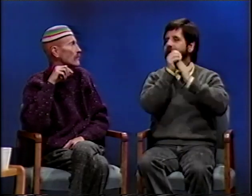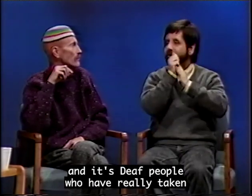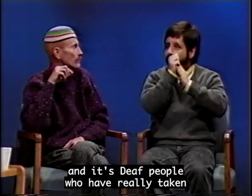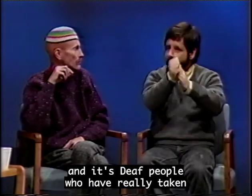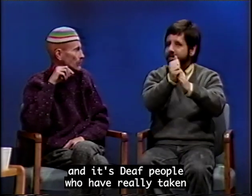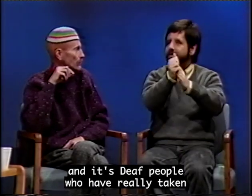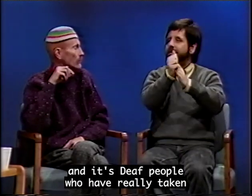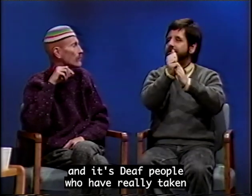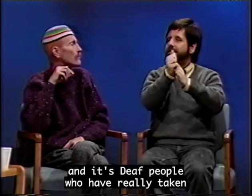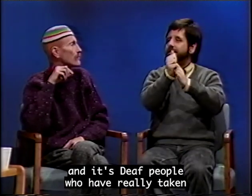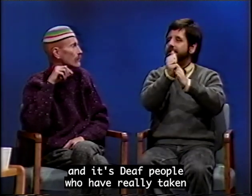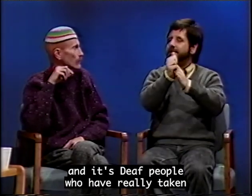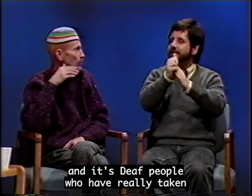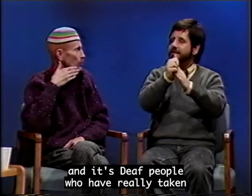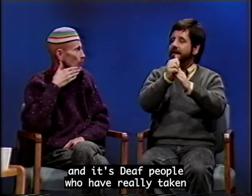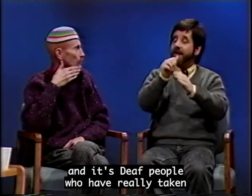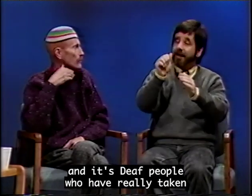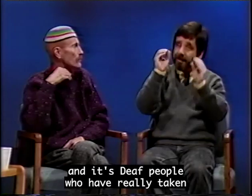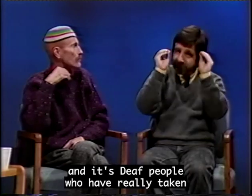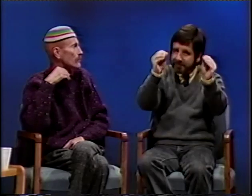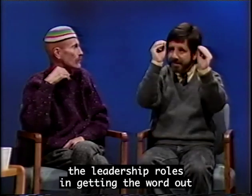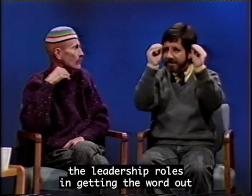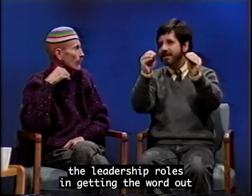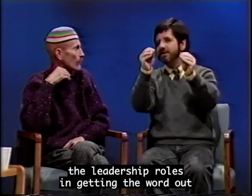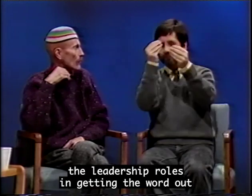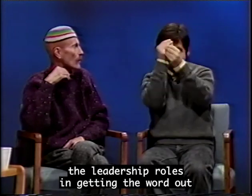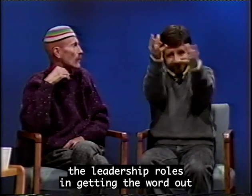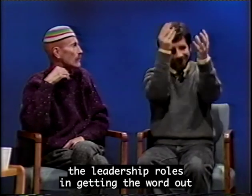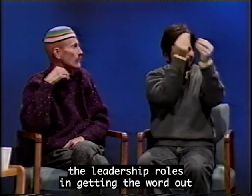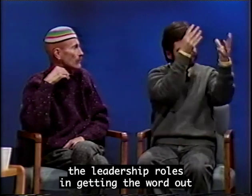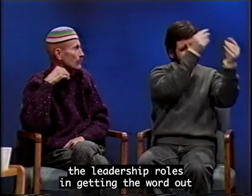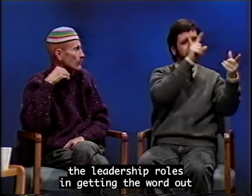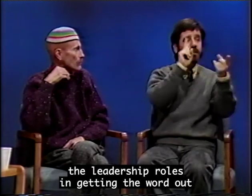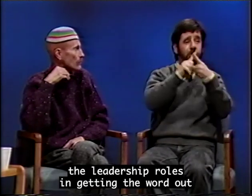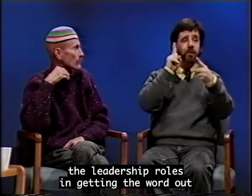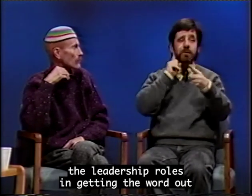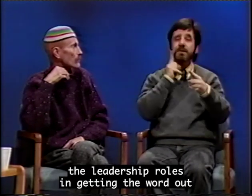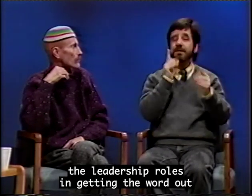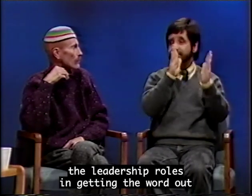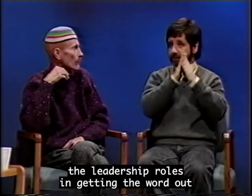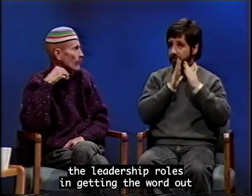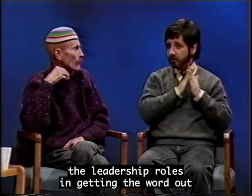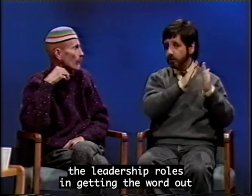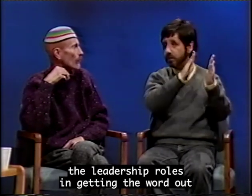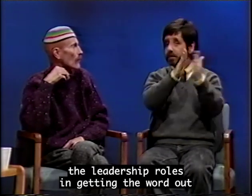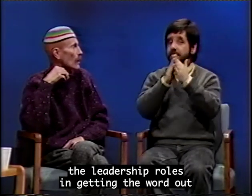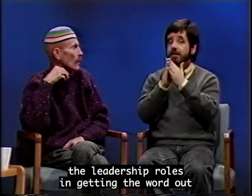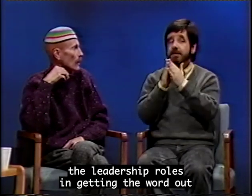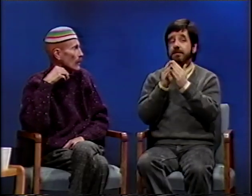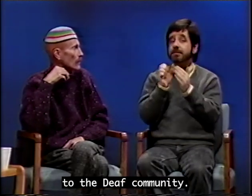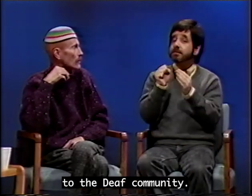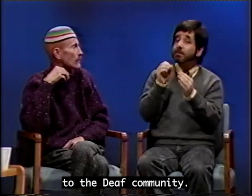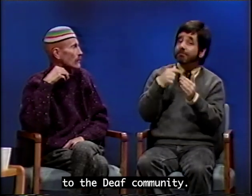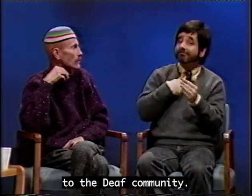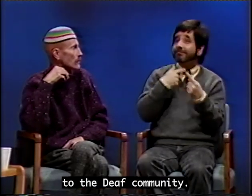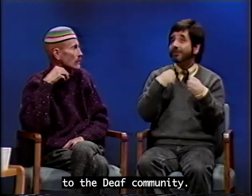And it's deaf people who have really taken the leadership roles getting the word out to the deaf